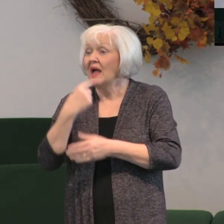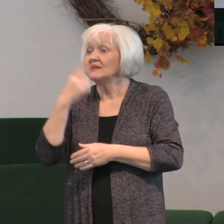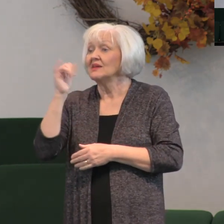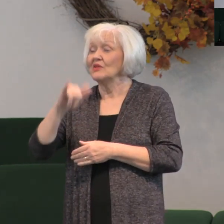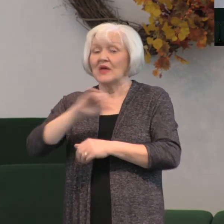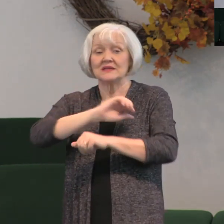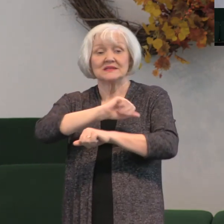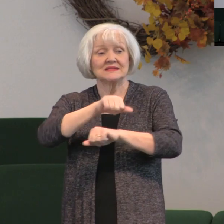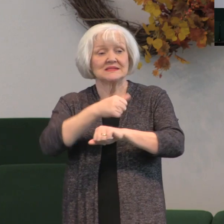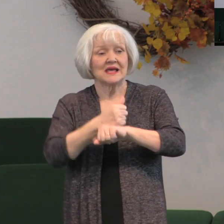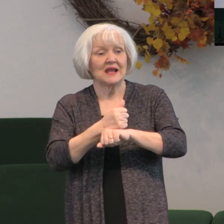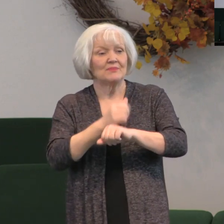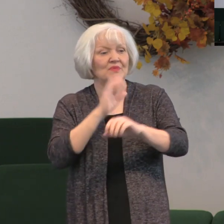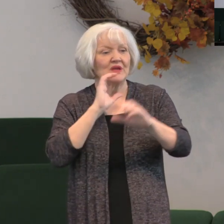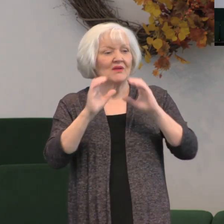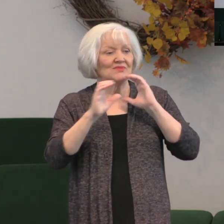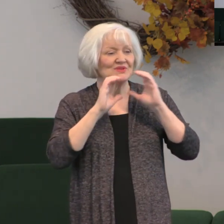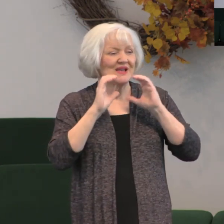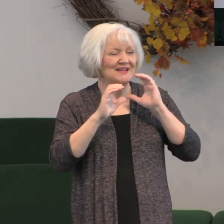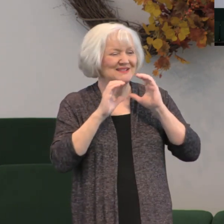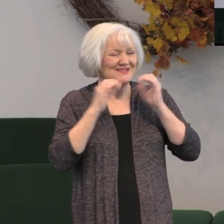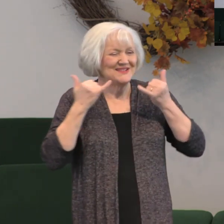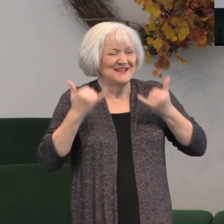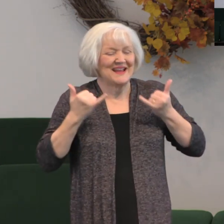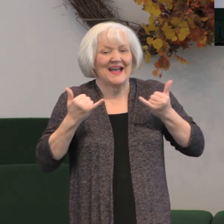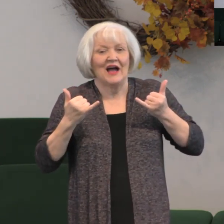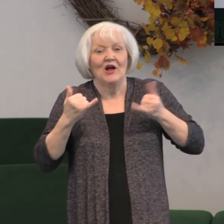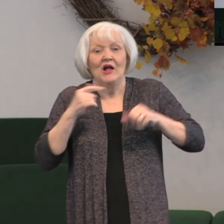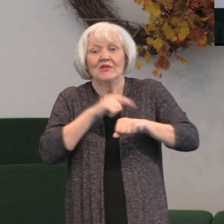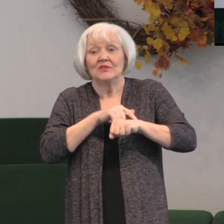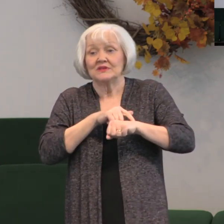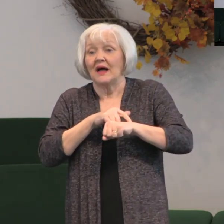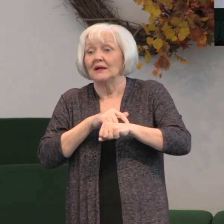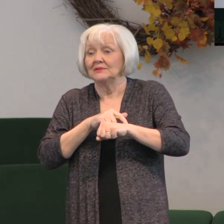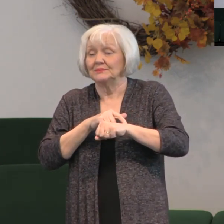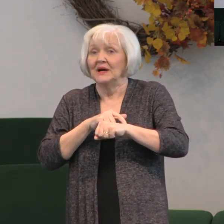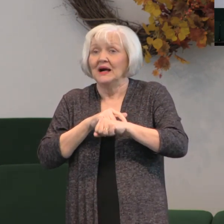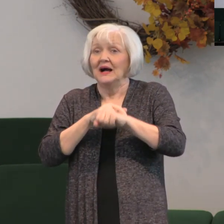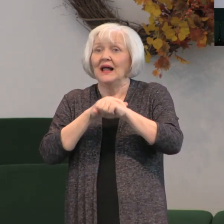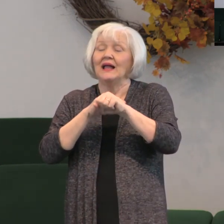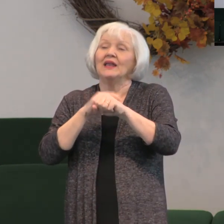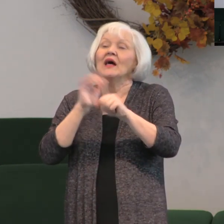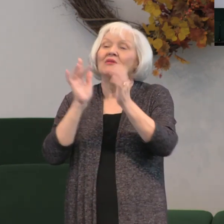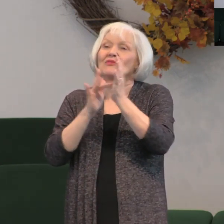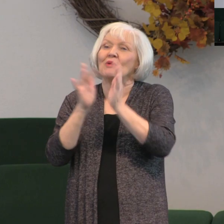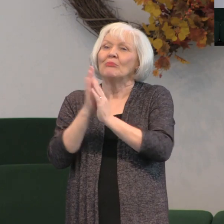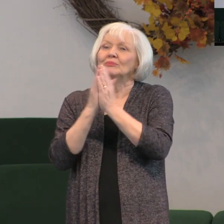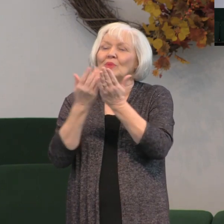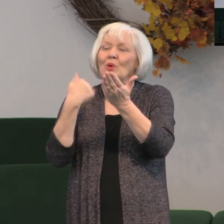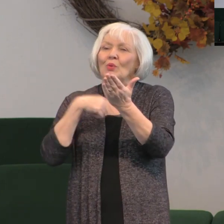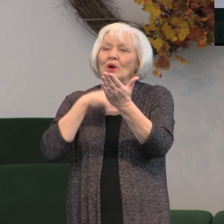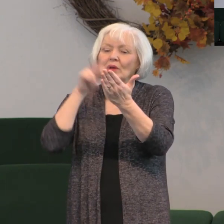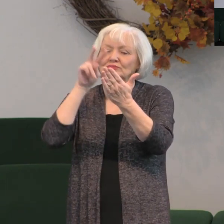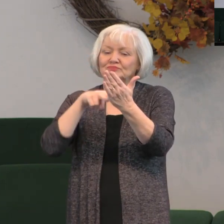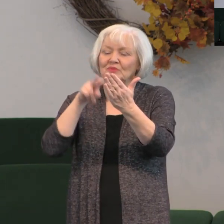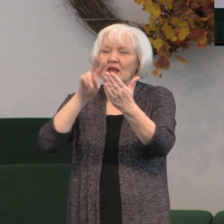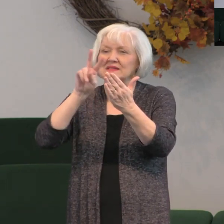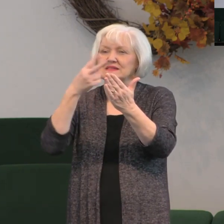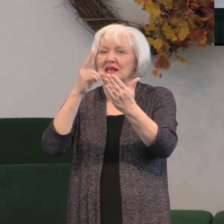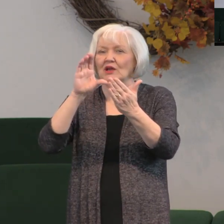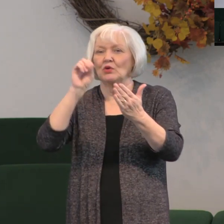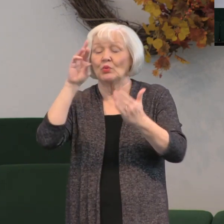conversation we're going to have, the time we're going to spend looking at the Word this morning in 2 Corinthians because we find